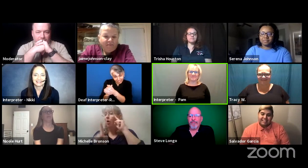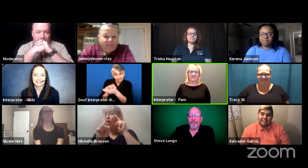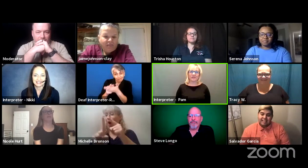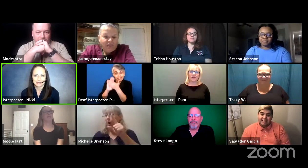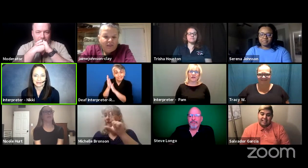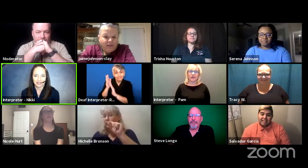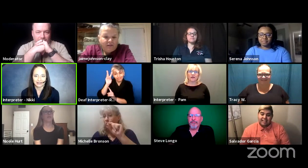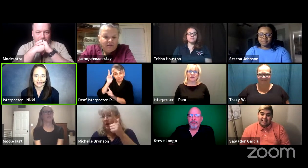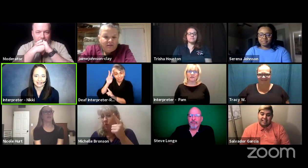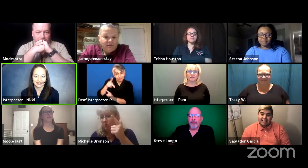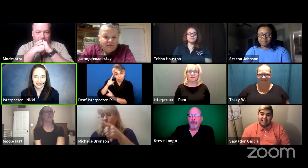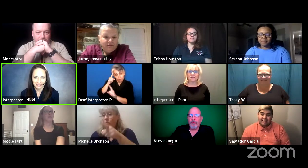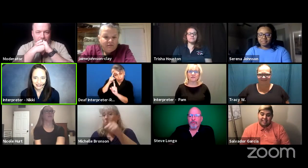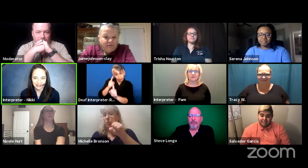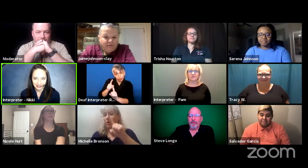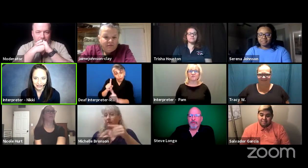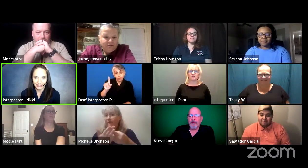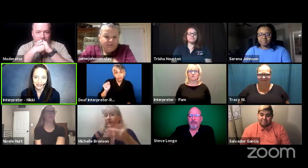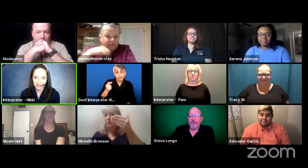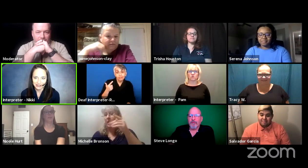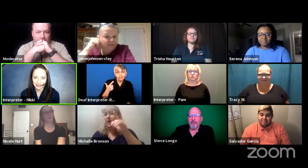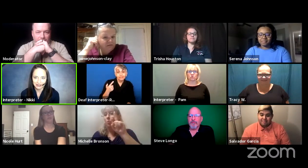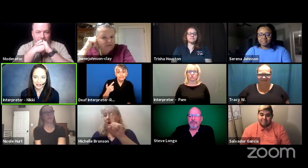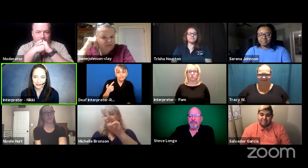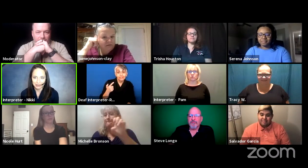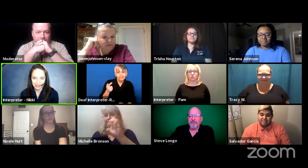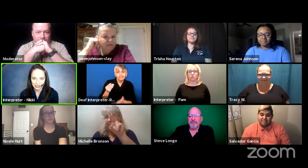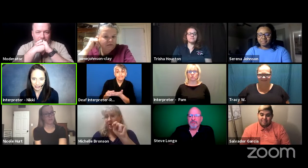This is Michelle. Congratulations on the new position.